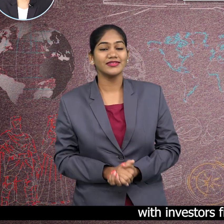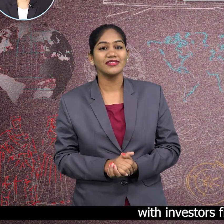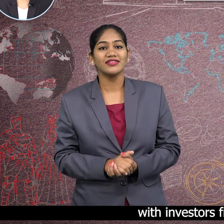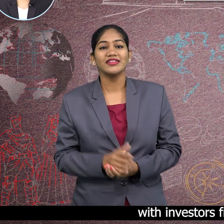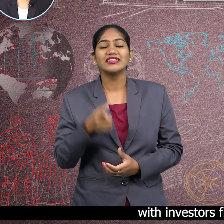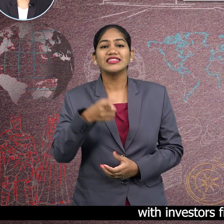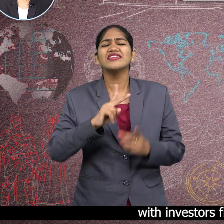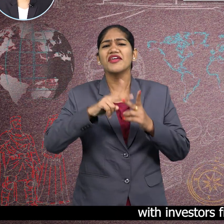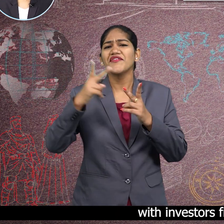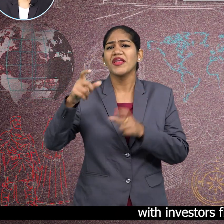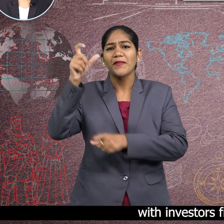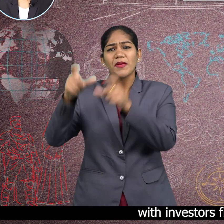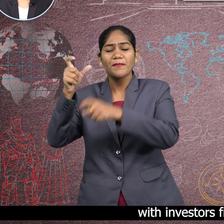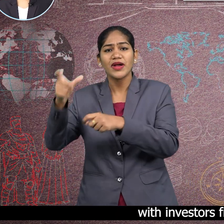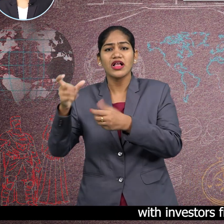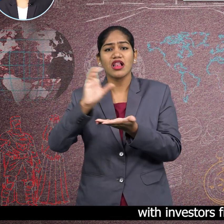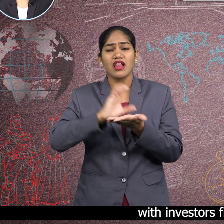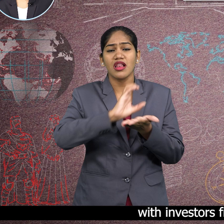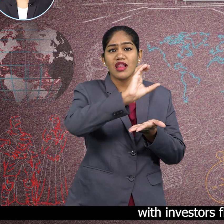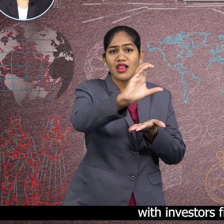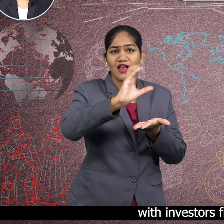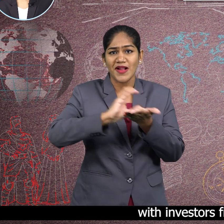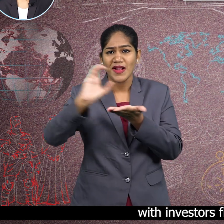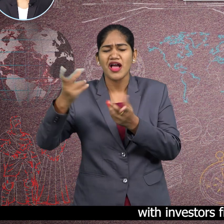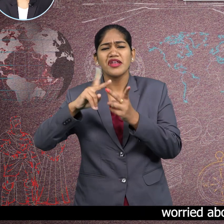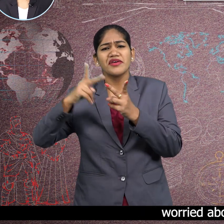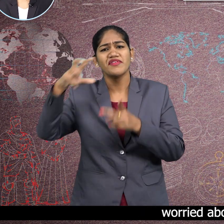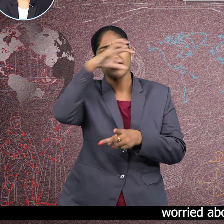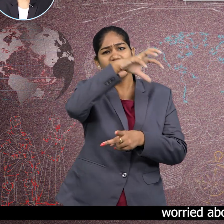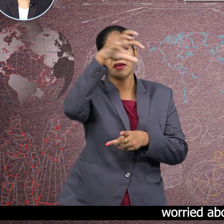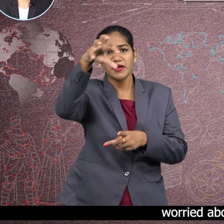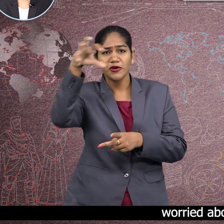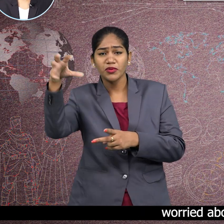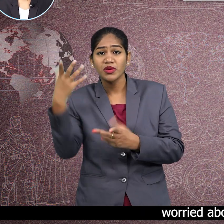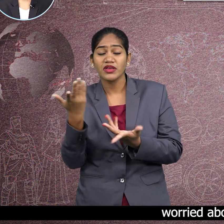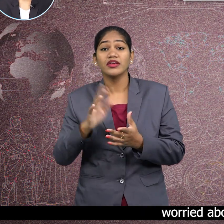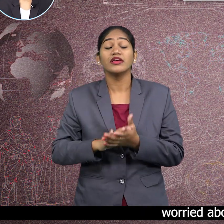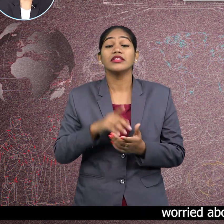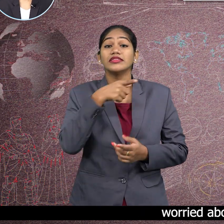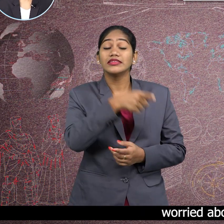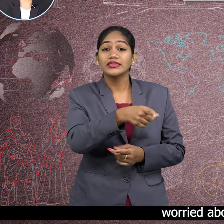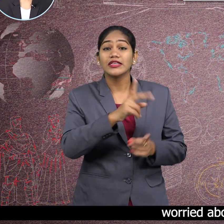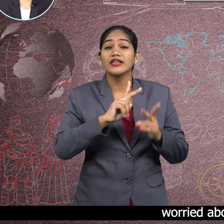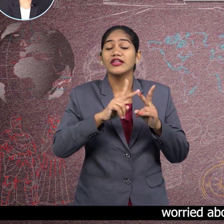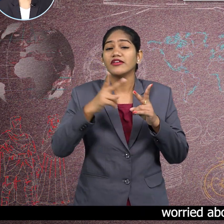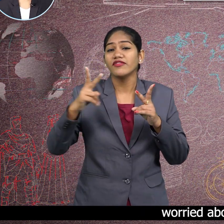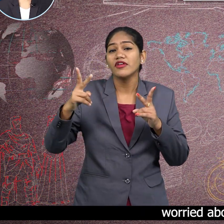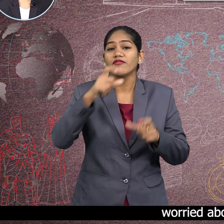with investors from various regions worried about their future.